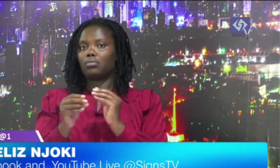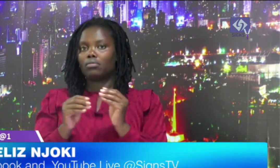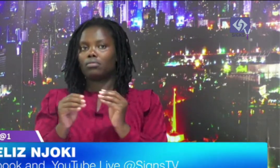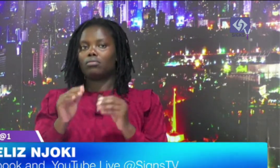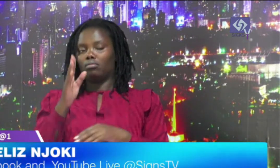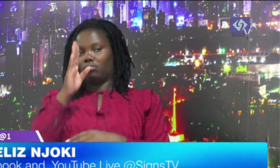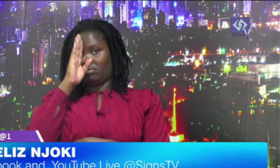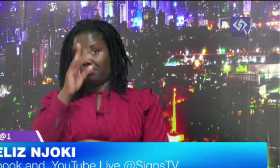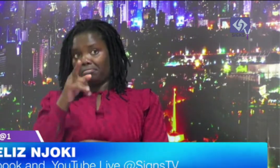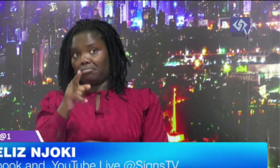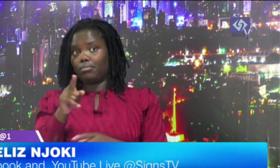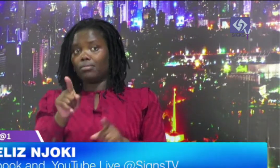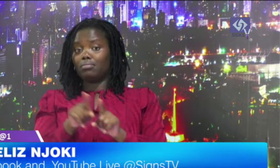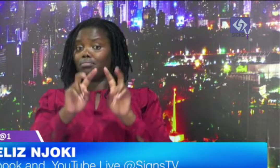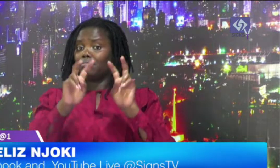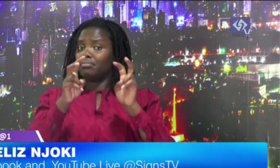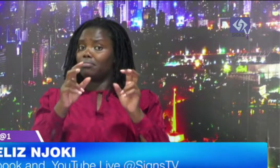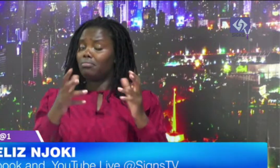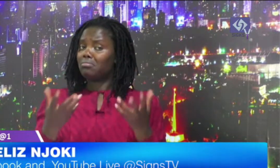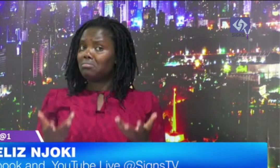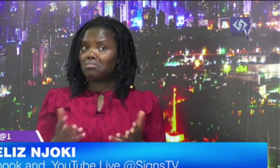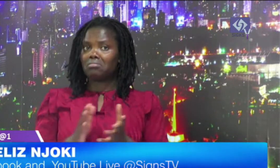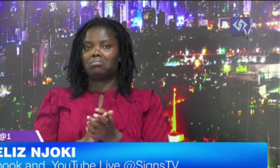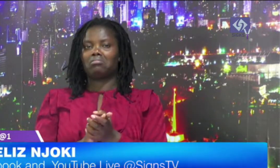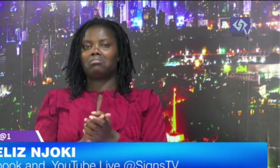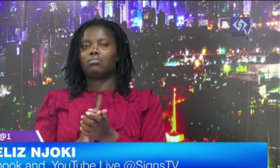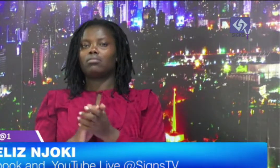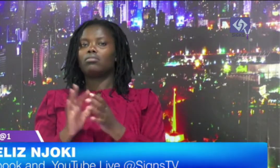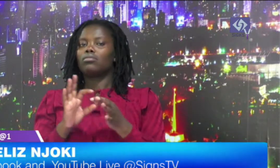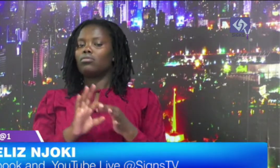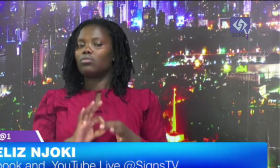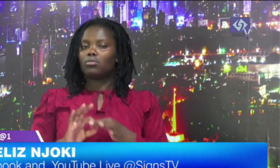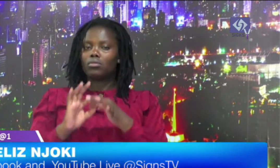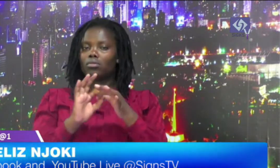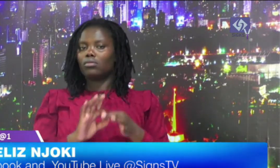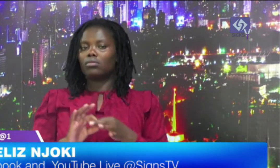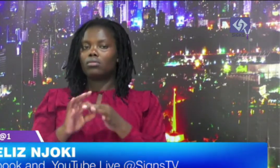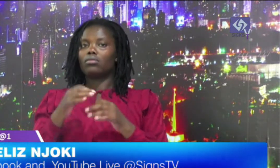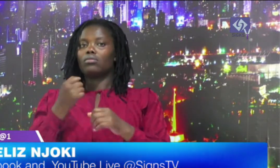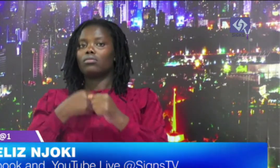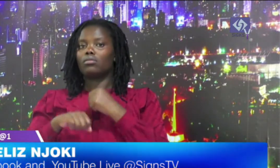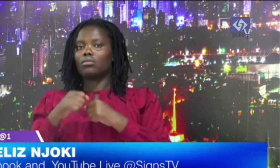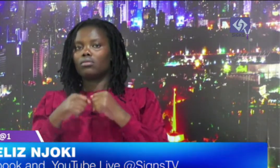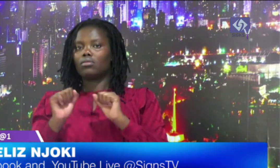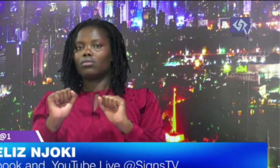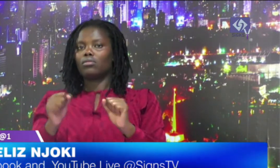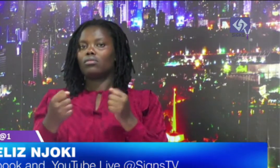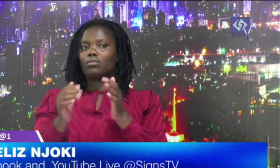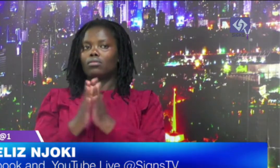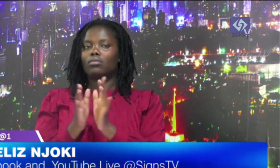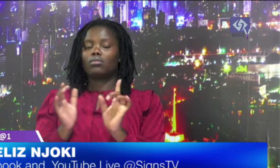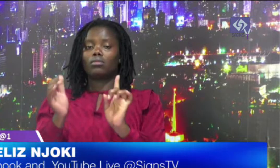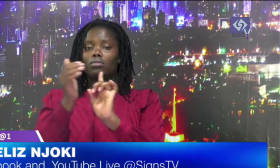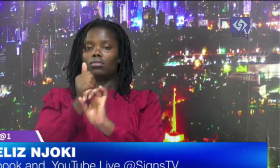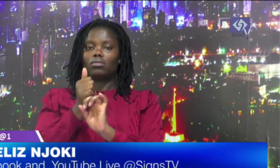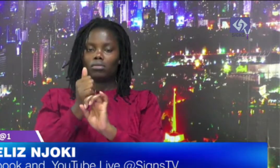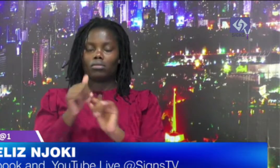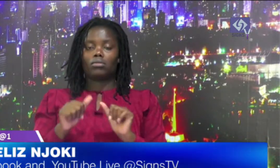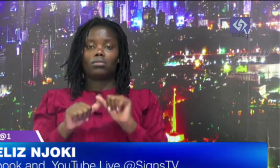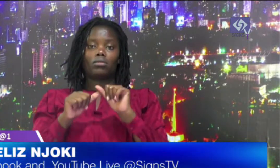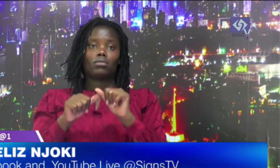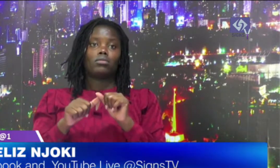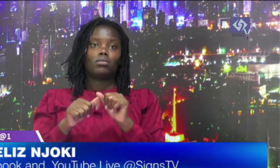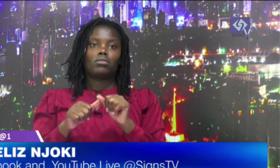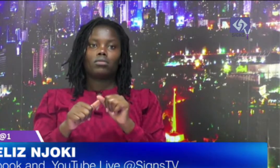International Day of Persons with Disabilities on Sunday. The theme this year, United in Action to Rescue